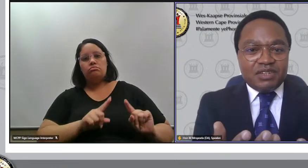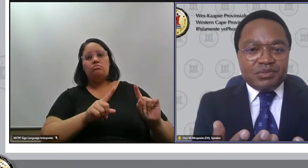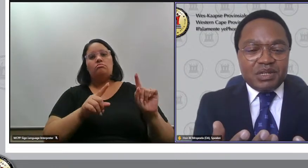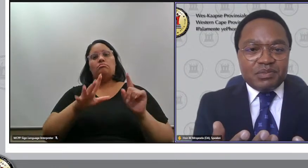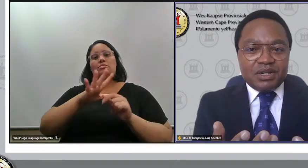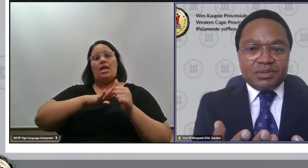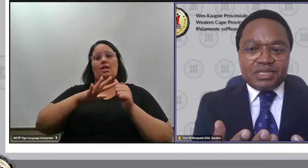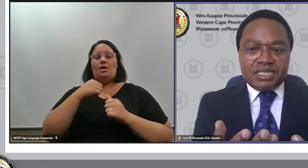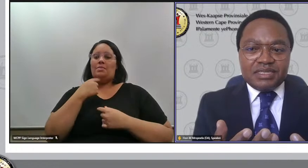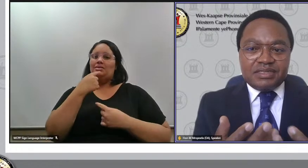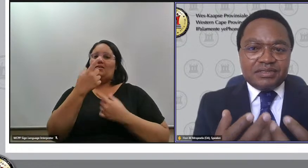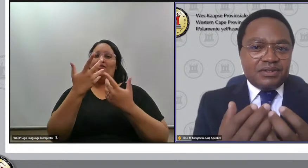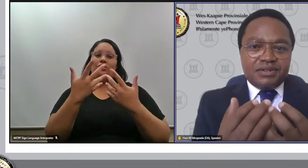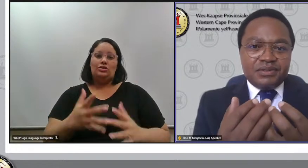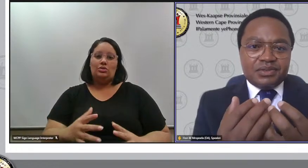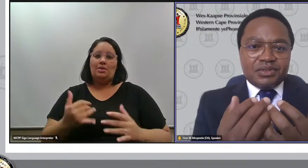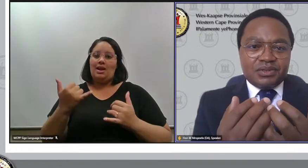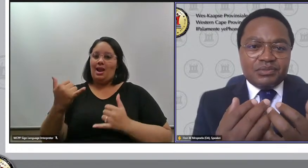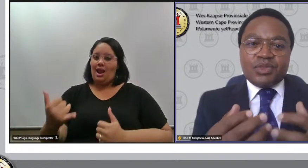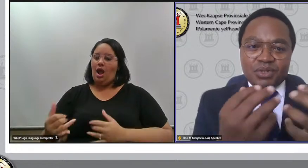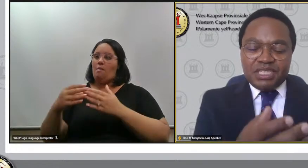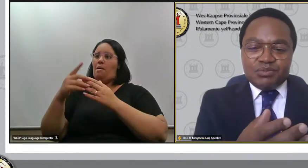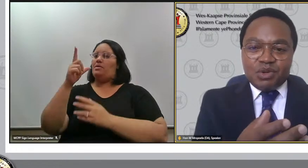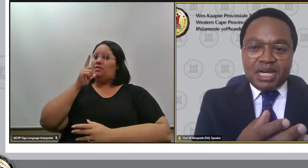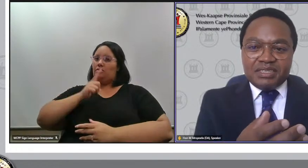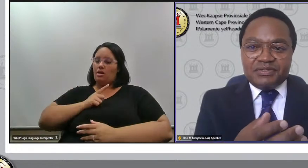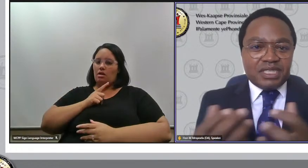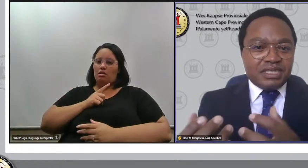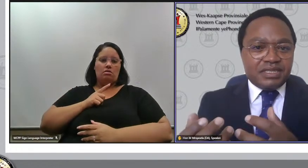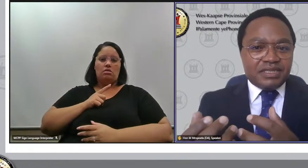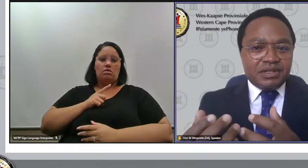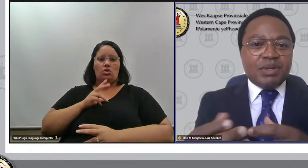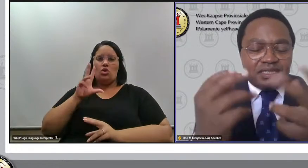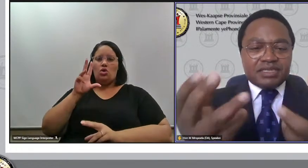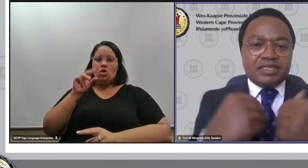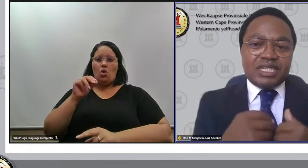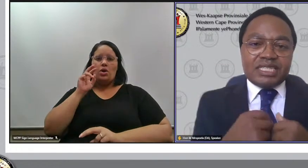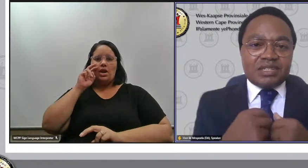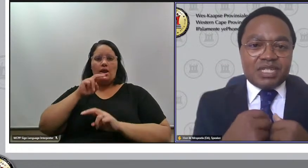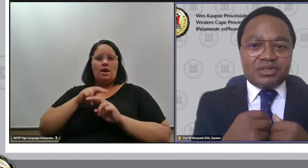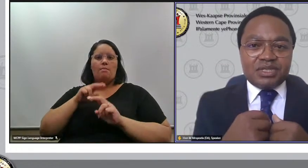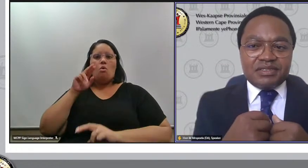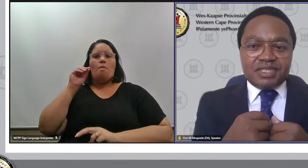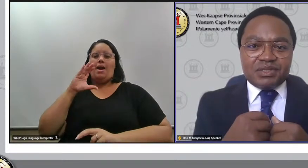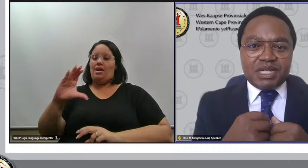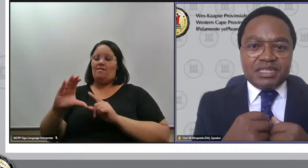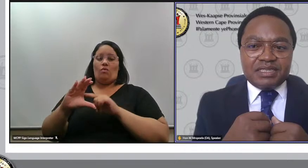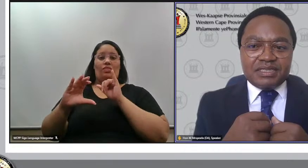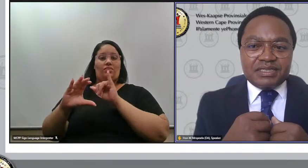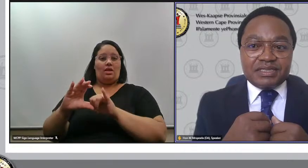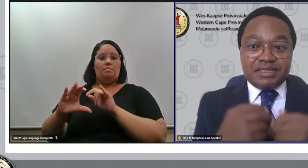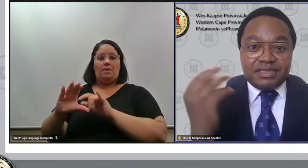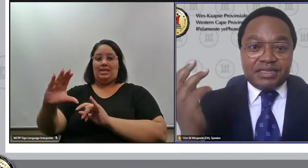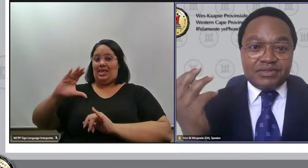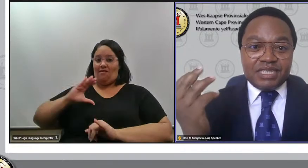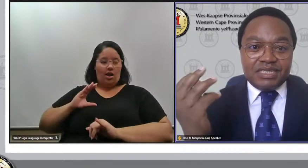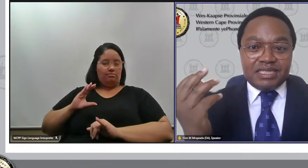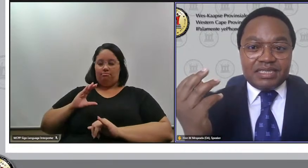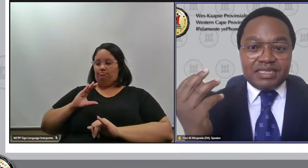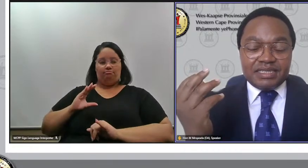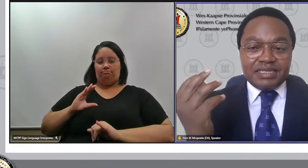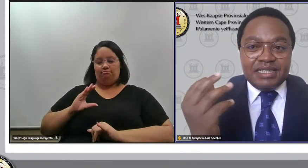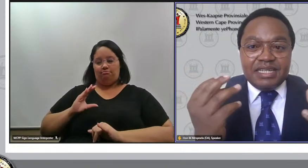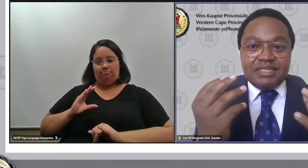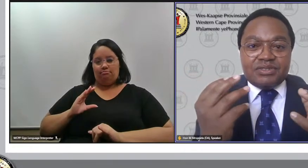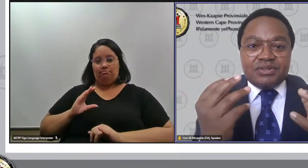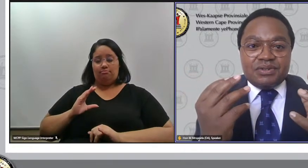Now, here we have a member who says, no, we need more money for this, but Treasury must not give us money. It's